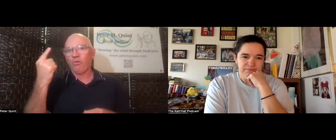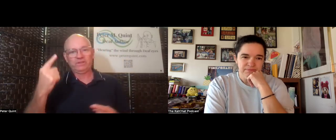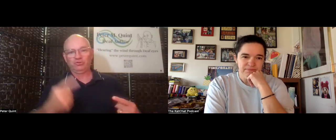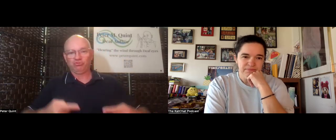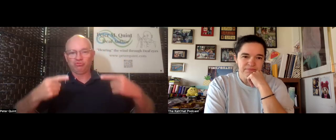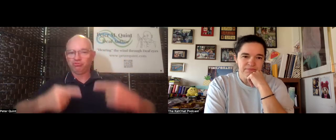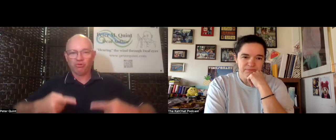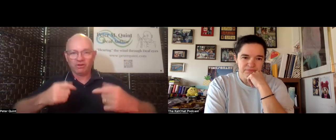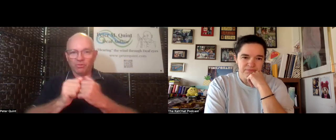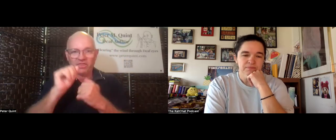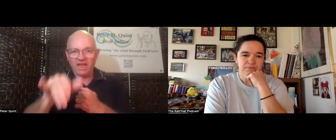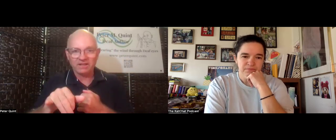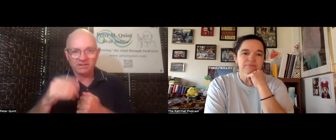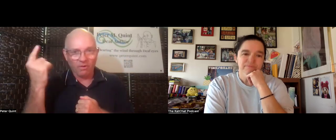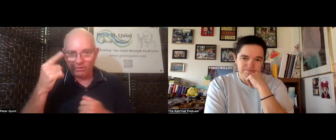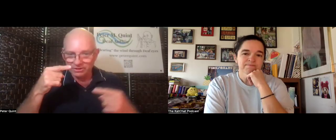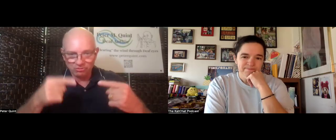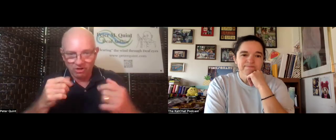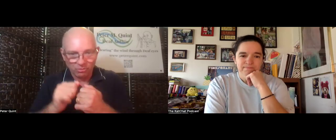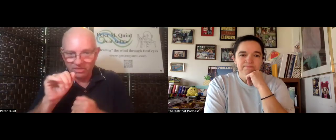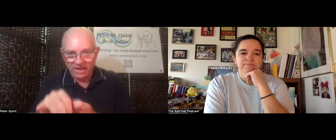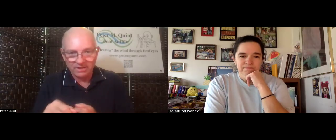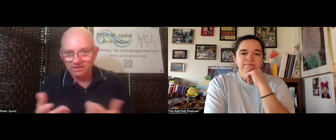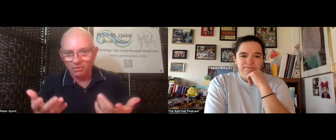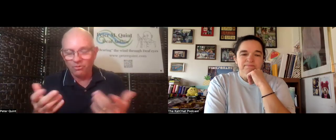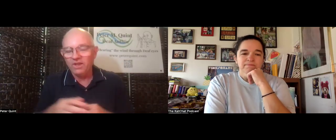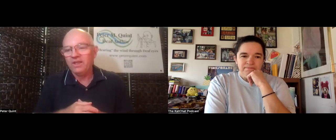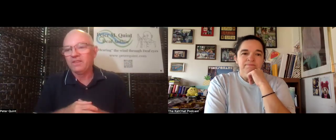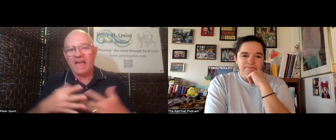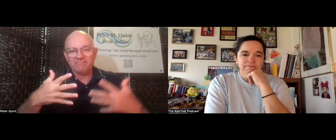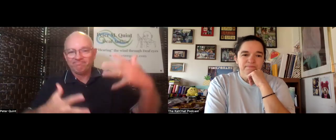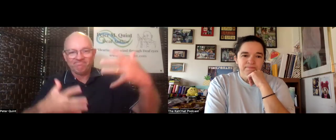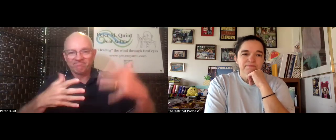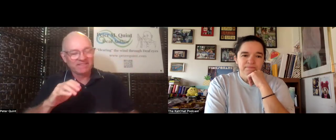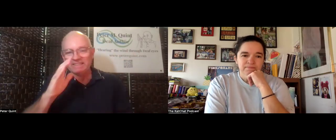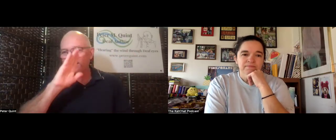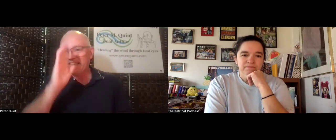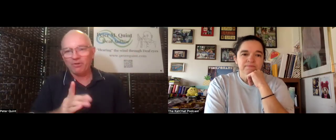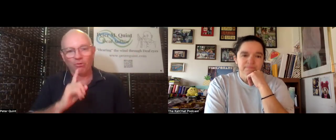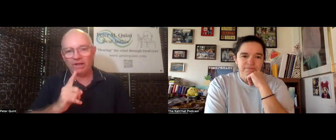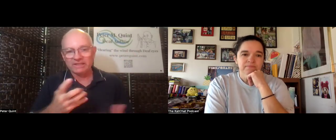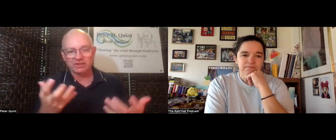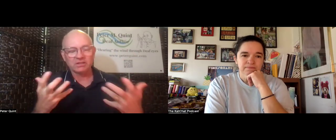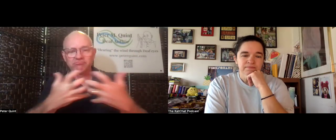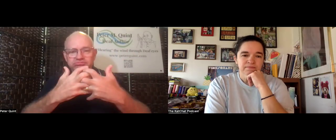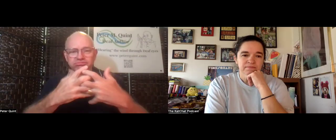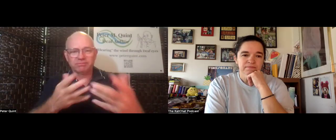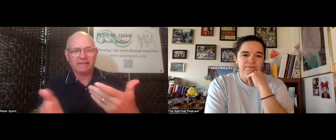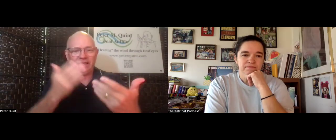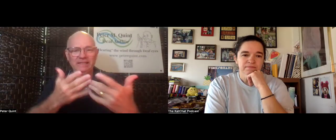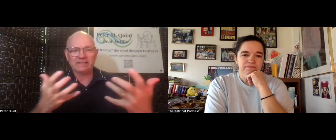I've always struggled with that. I've always struggled with that, that it's never really